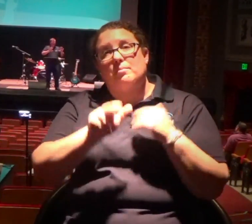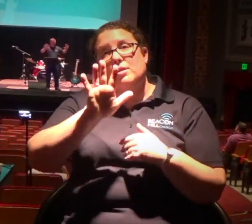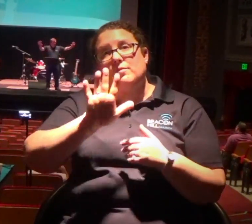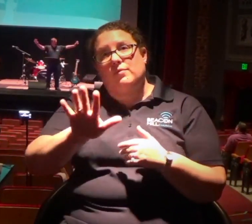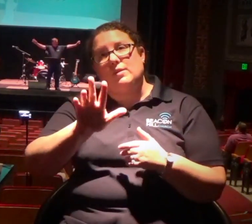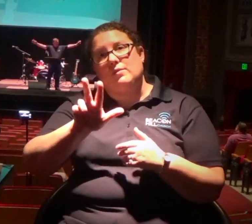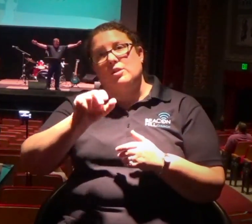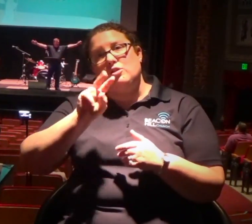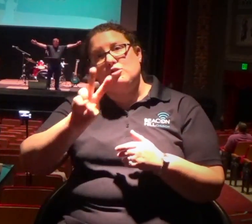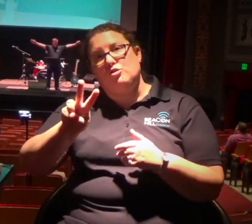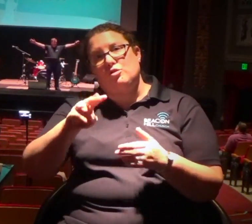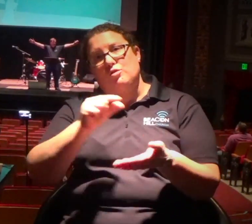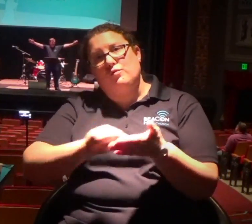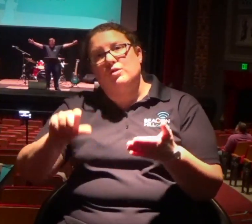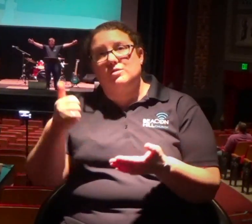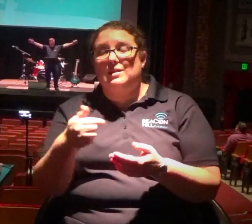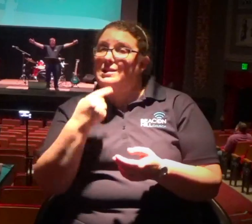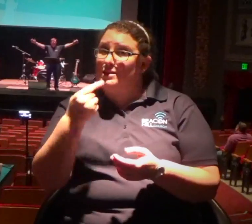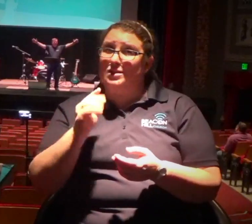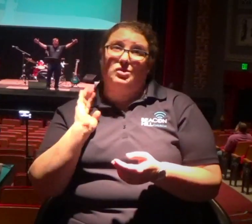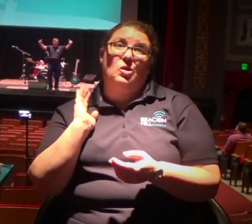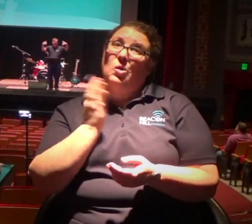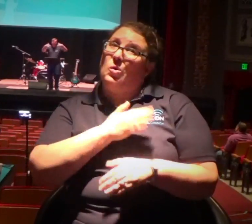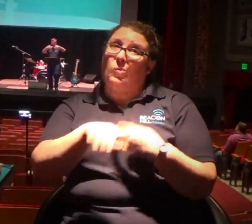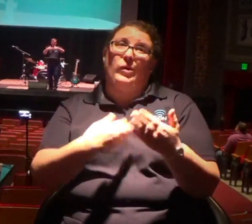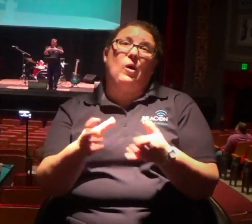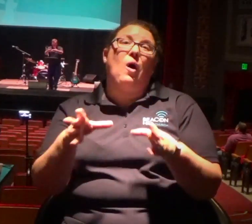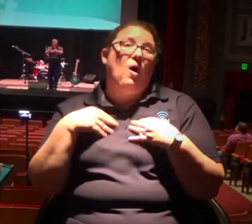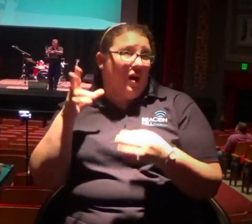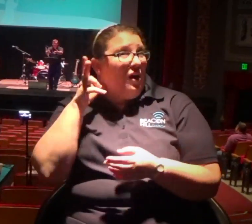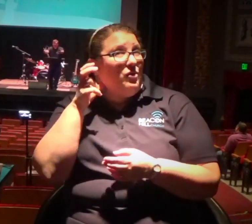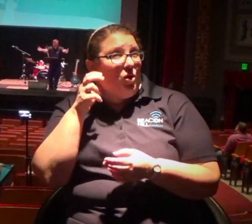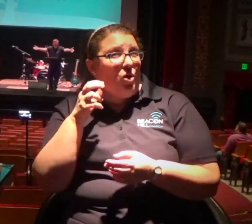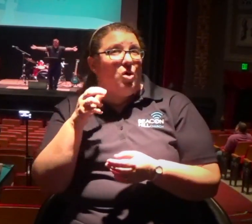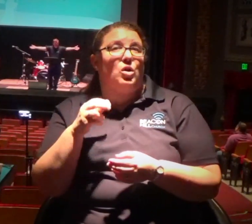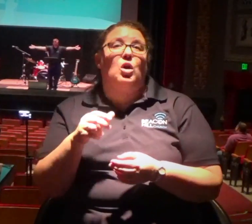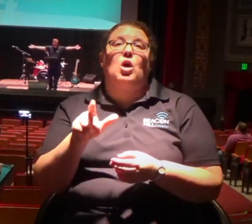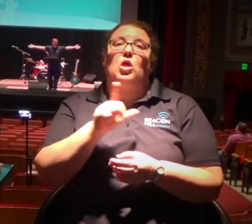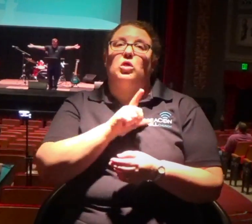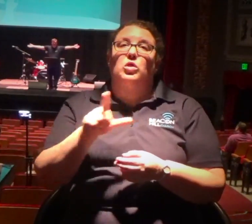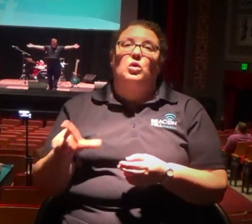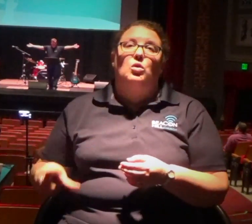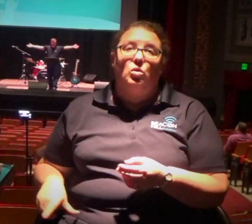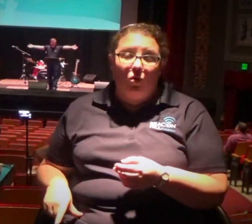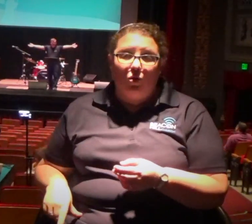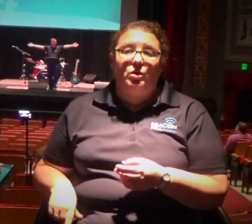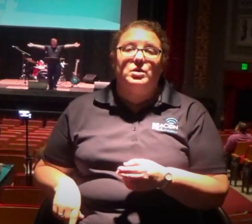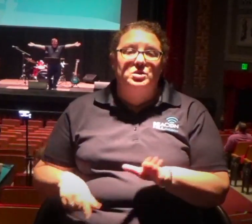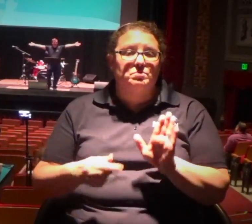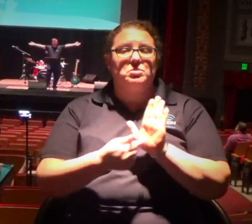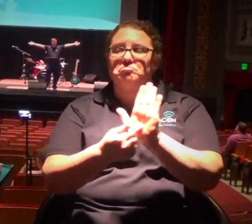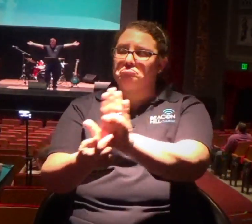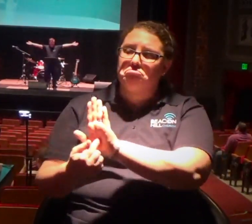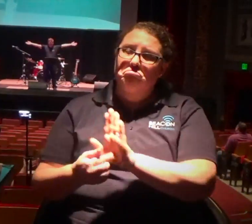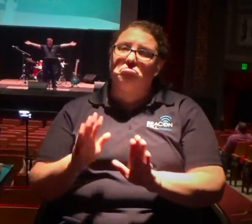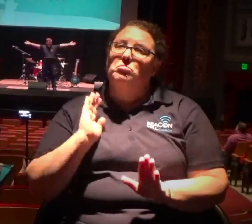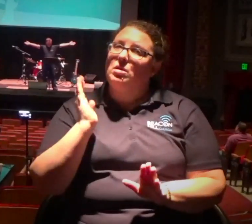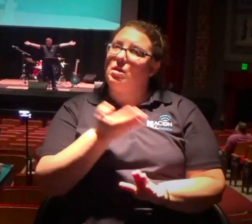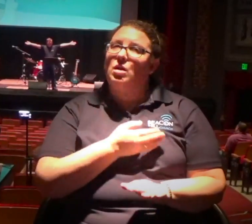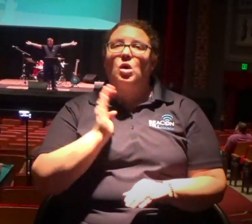all have heard. The arm of the Lord has been bare amongst all of us. We have heard the truth of the gospel